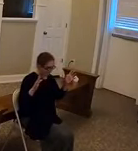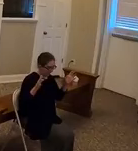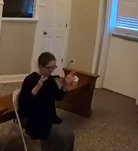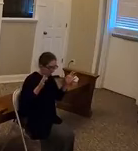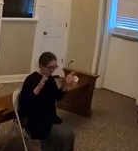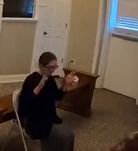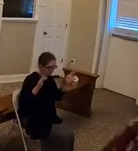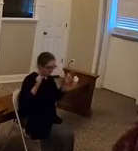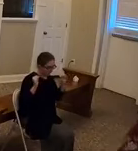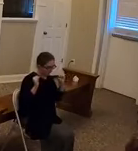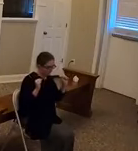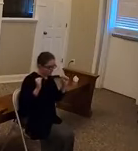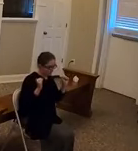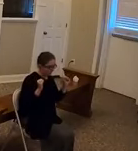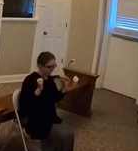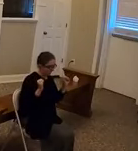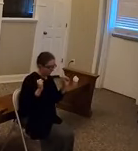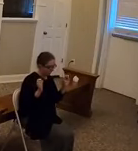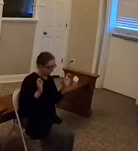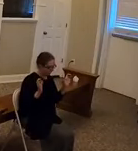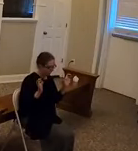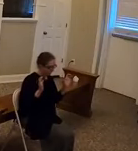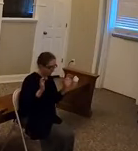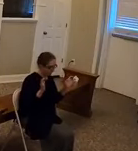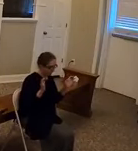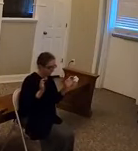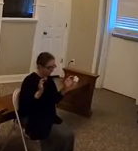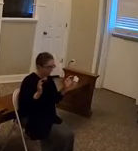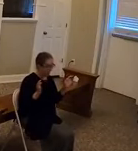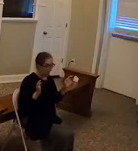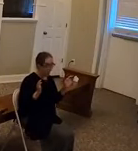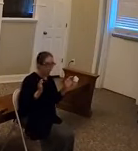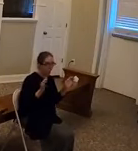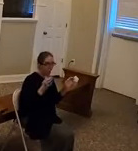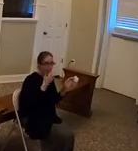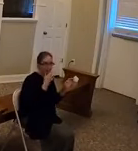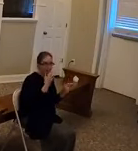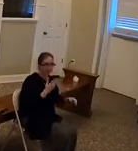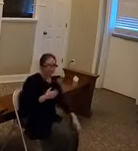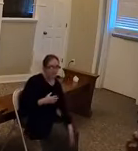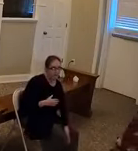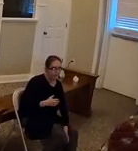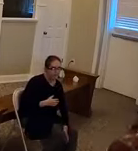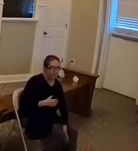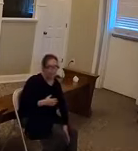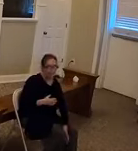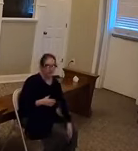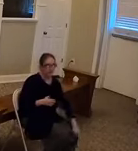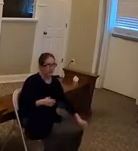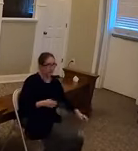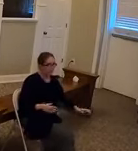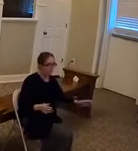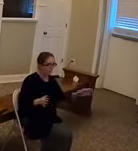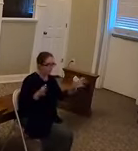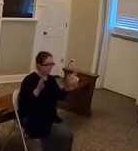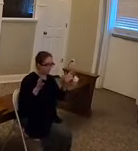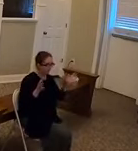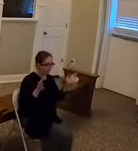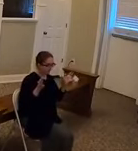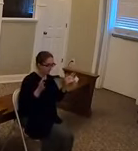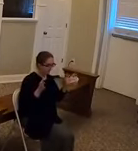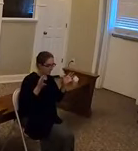your way, Lord, your will be done tonight in Jesus' mighty name. Hallelujah,